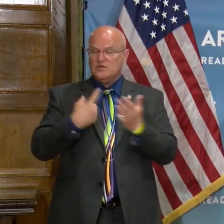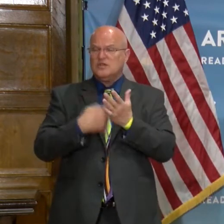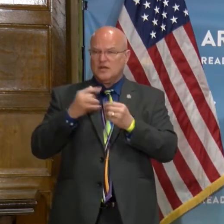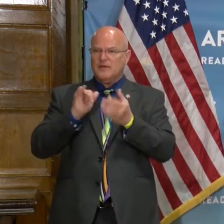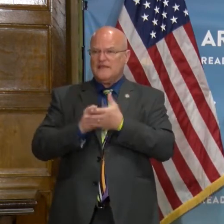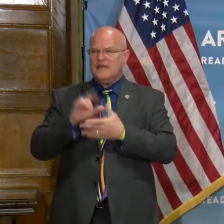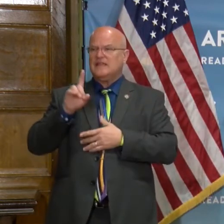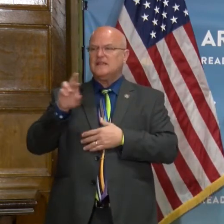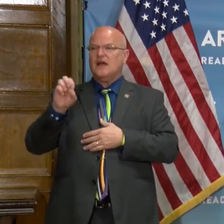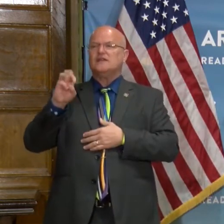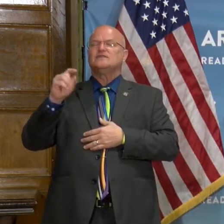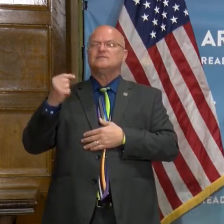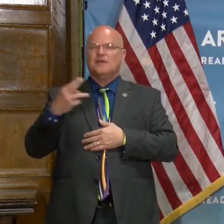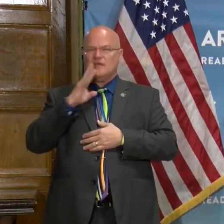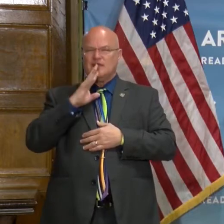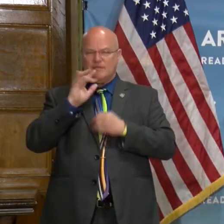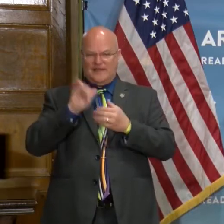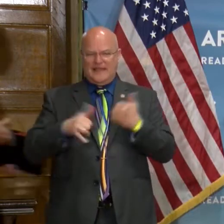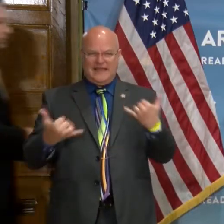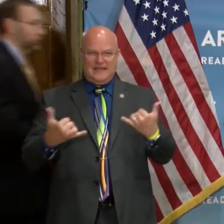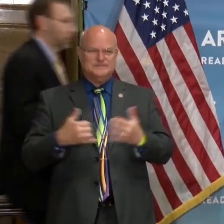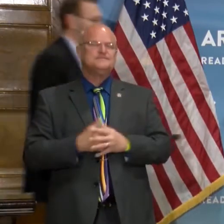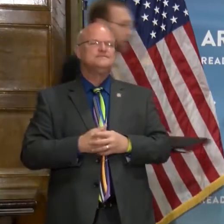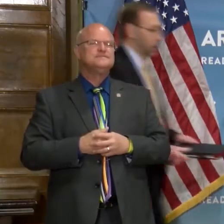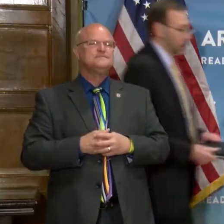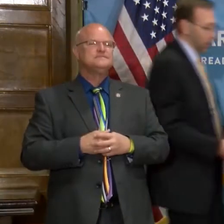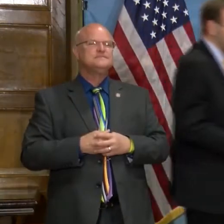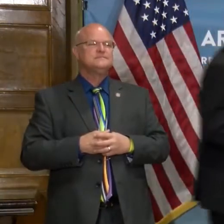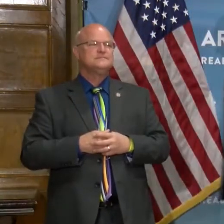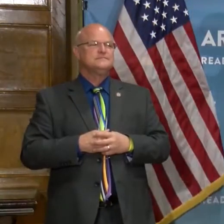about that. Dr. Smith, do you want to address that?